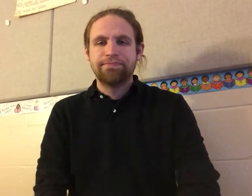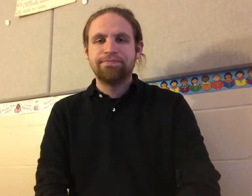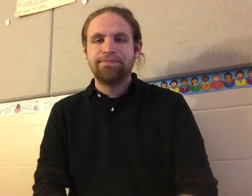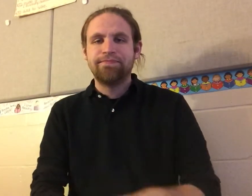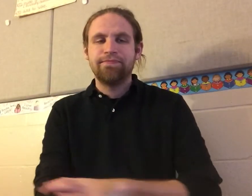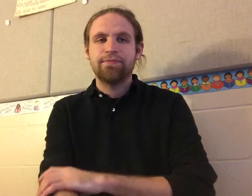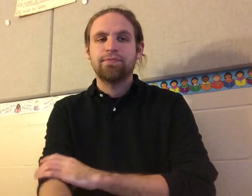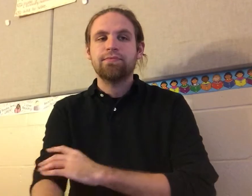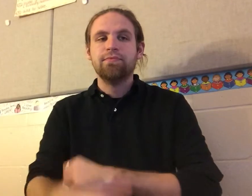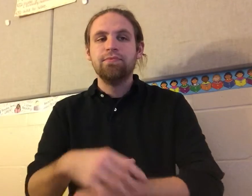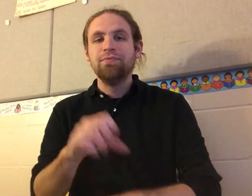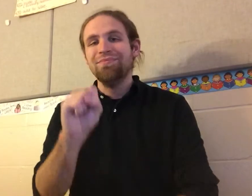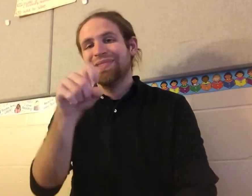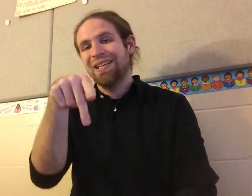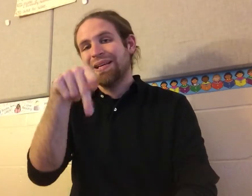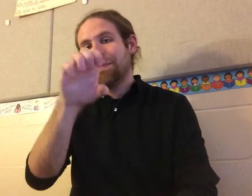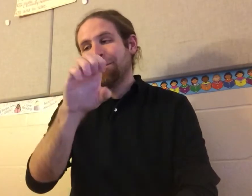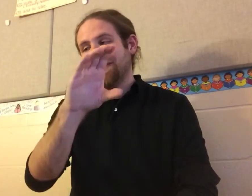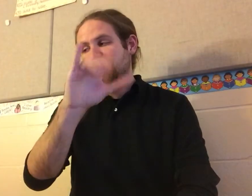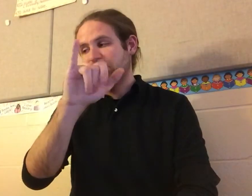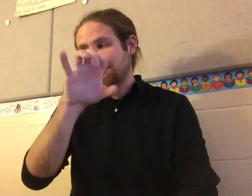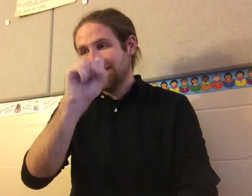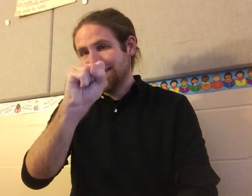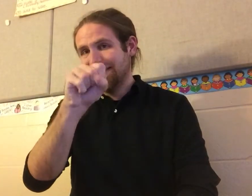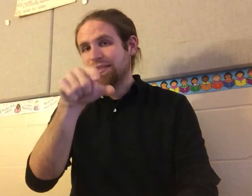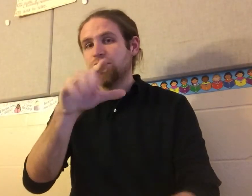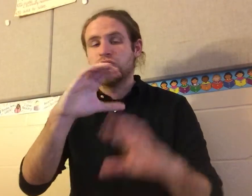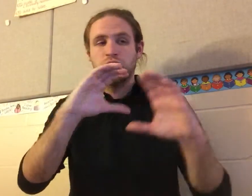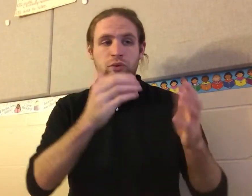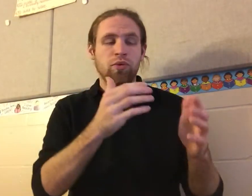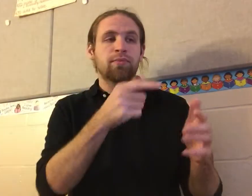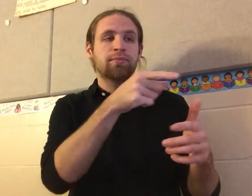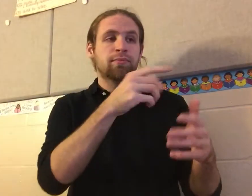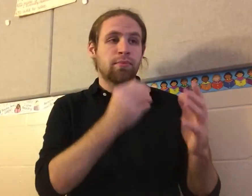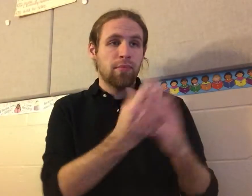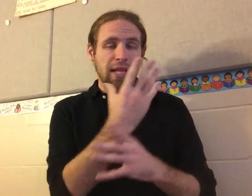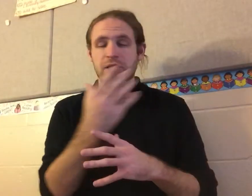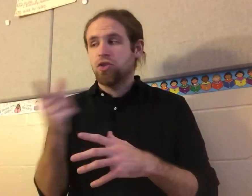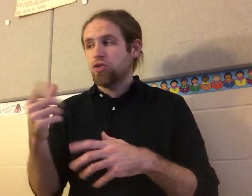A species is a group of plants or animals that are alike in important ways.